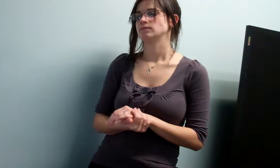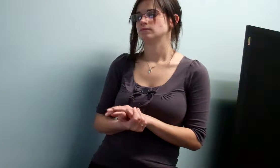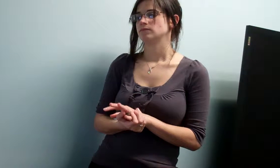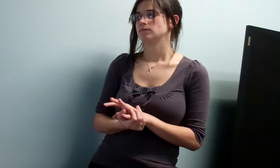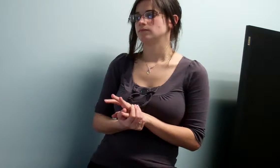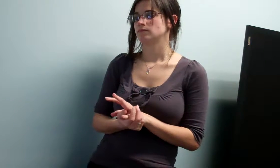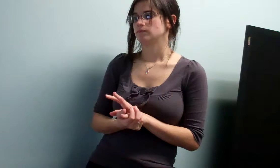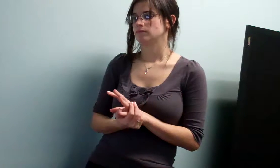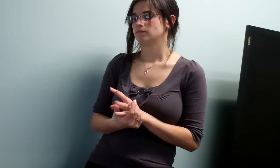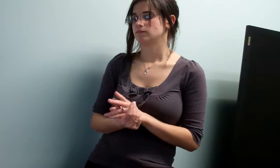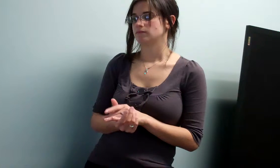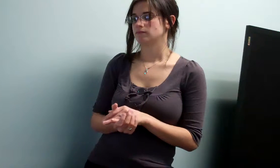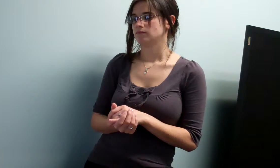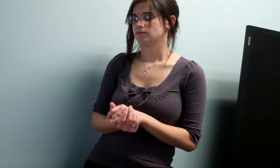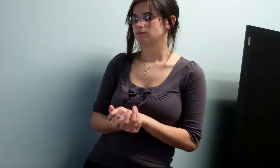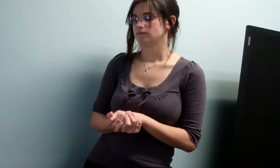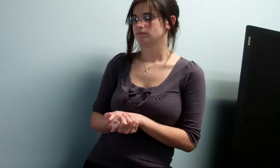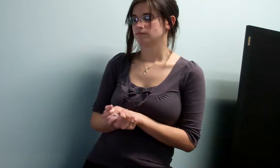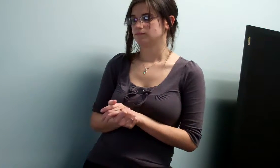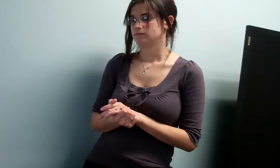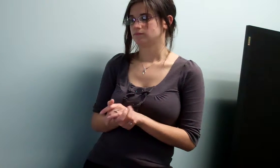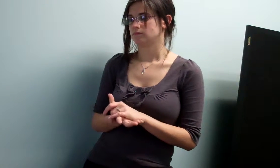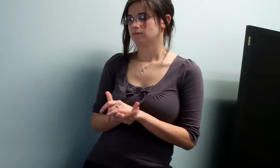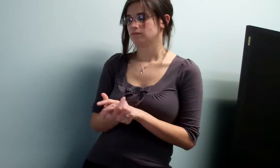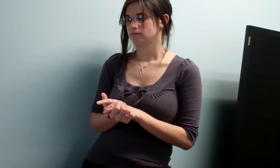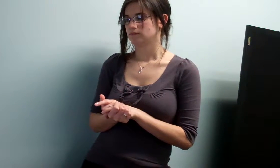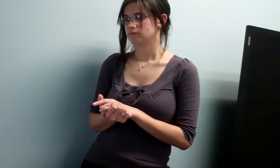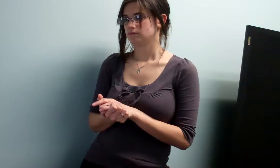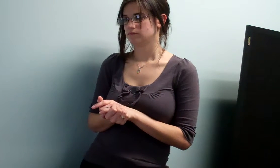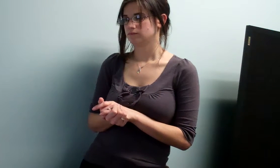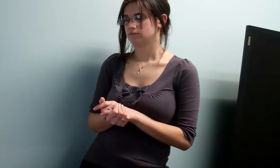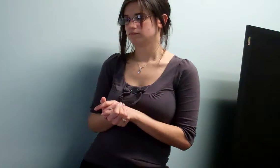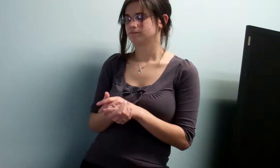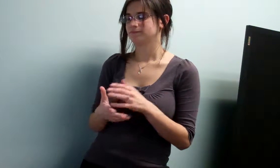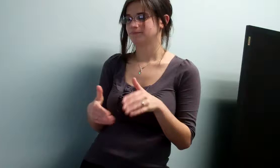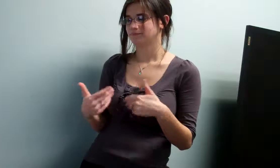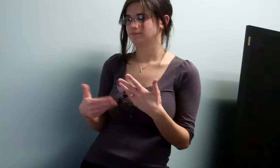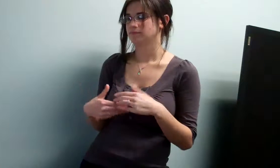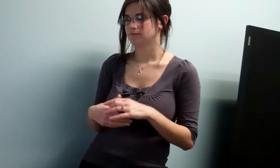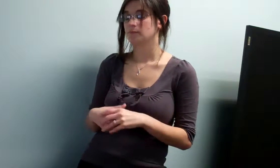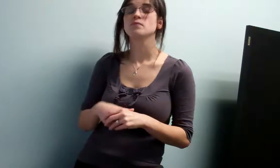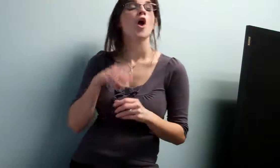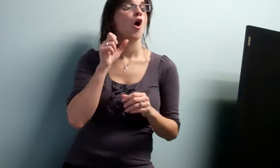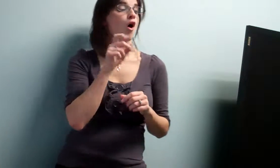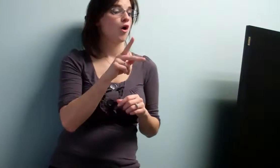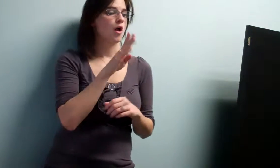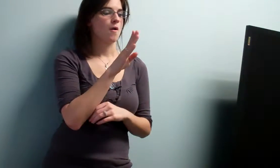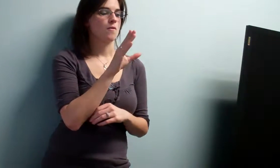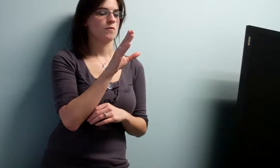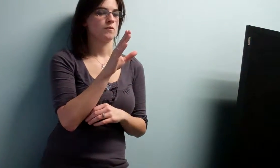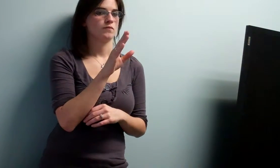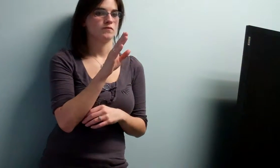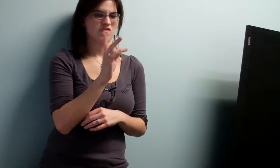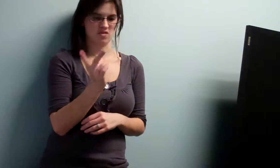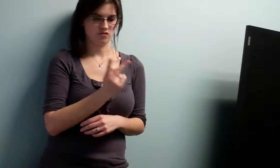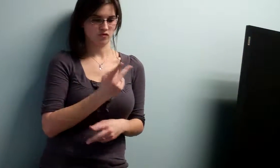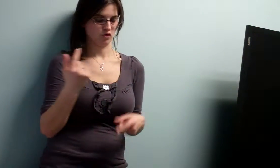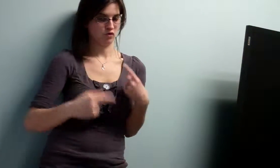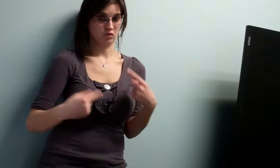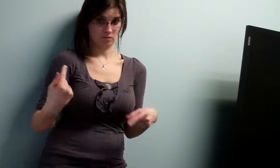Immerse themselves within the society as a whole and not isolate themselves. Okay, Booker T. Washington would probably say, going